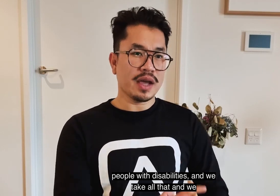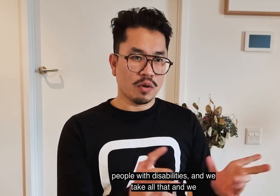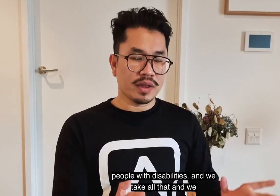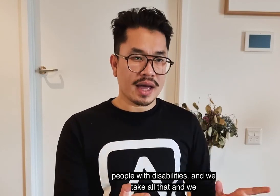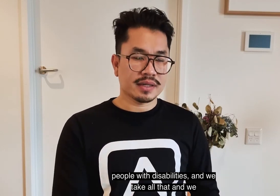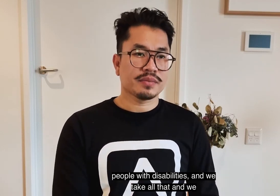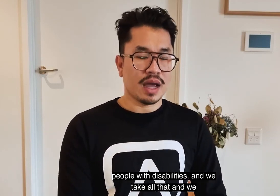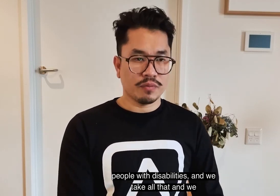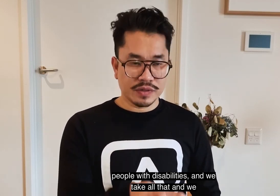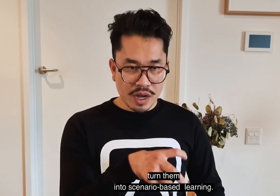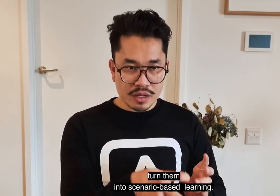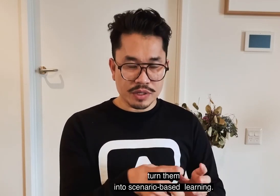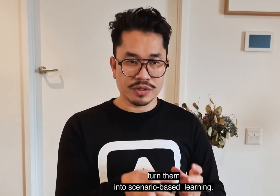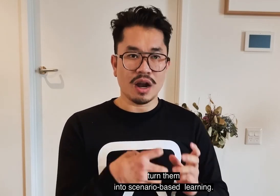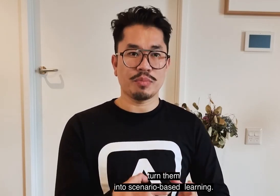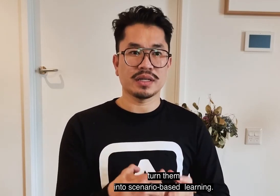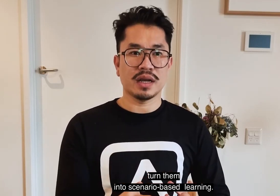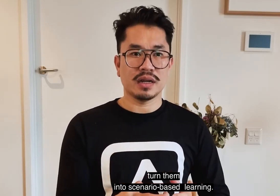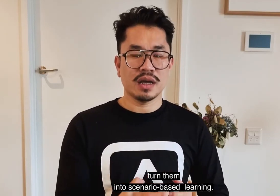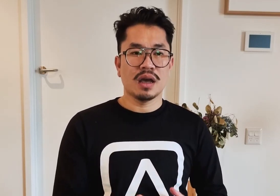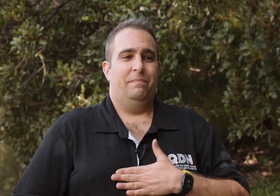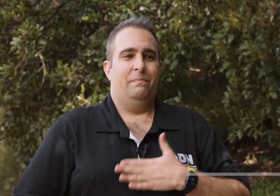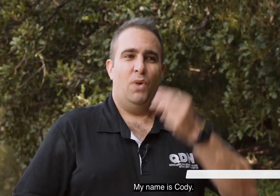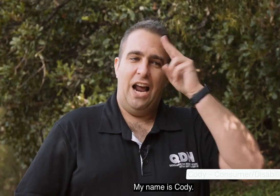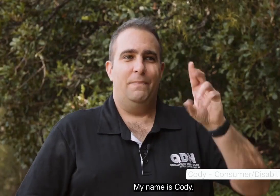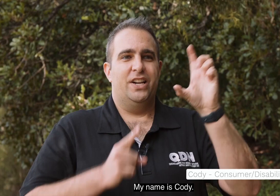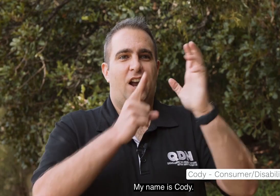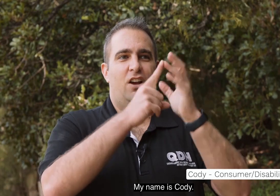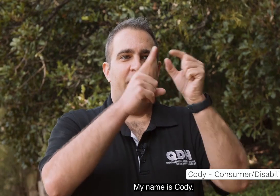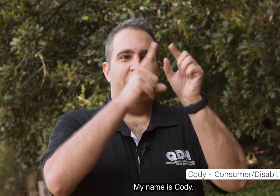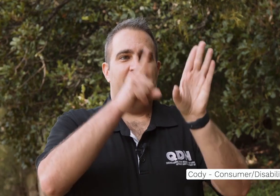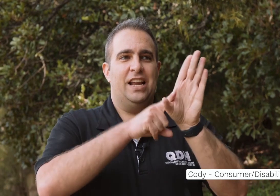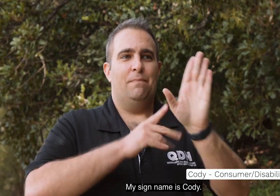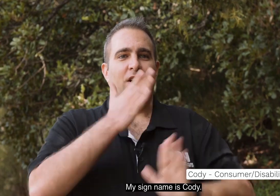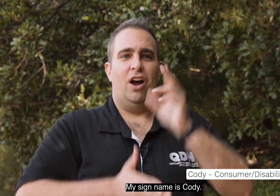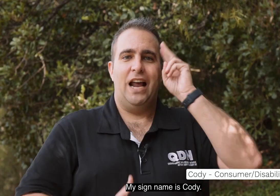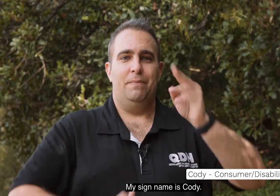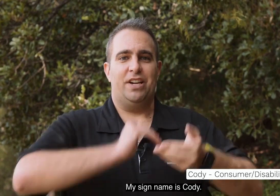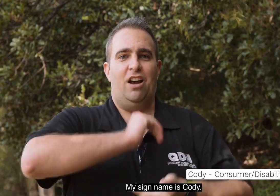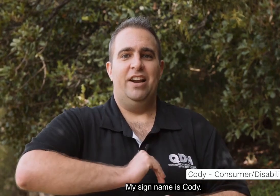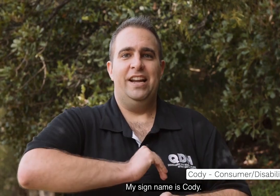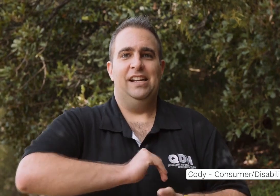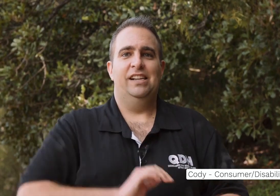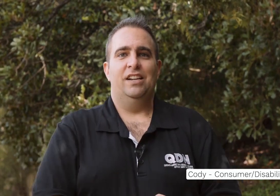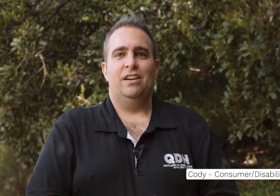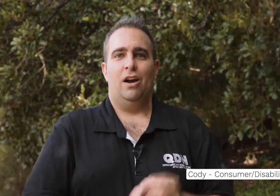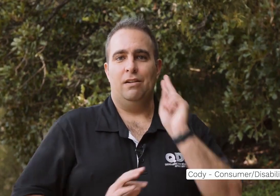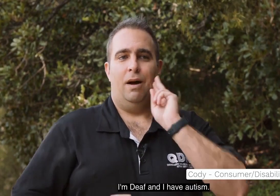take all that and we've turned them into scenario based learning. My name is Cody, my sign name is Cody. I'm